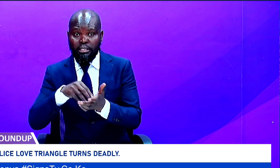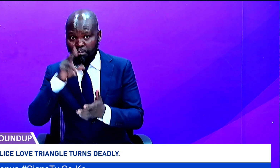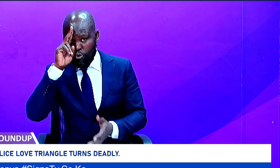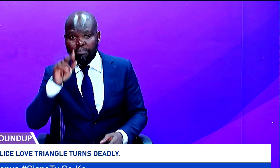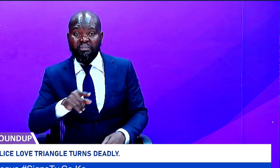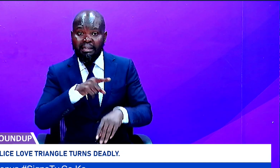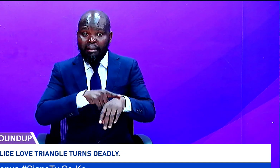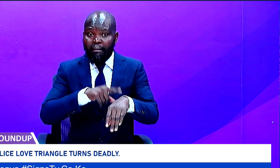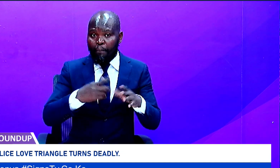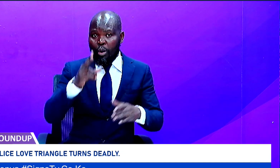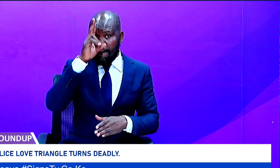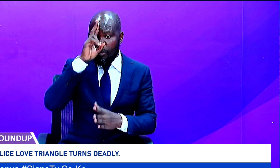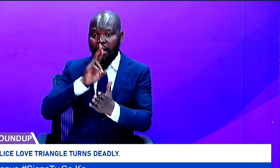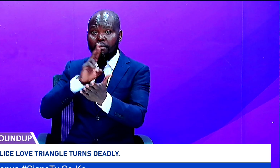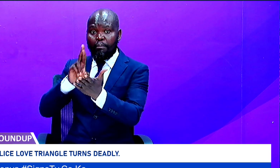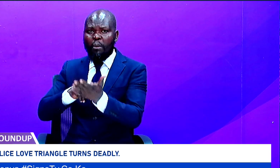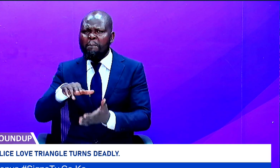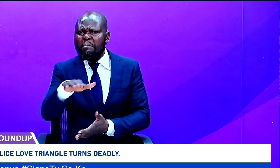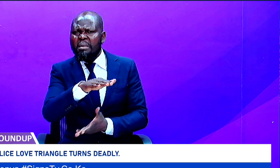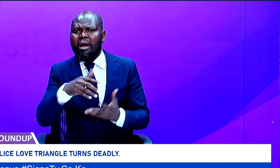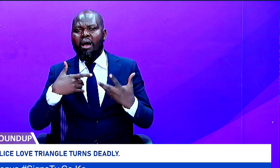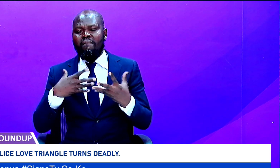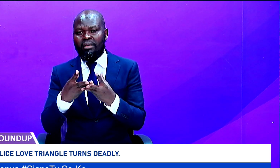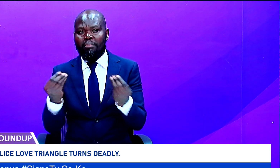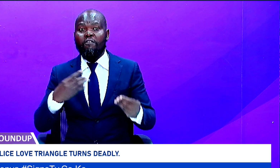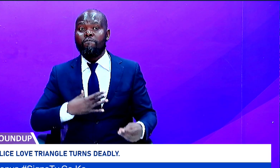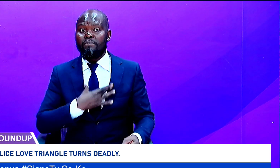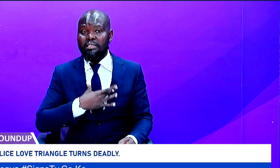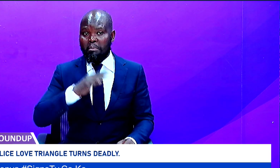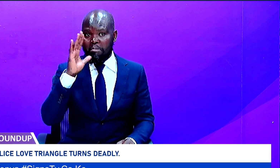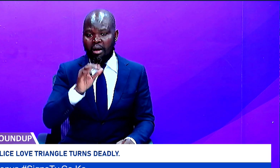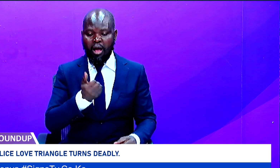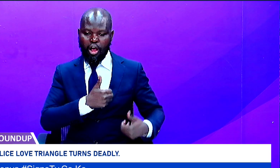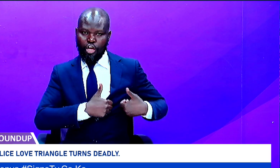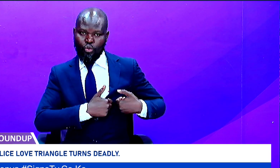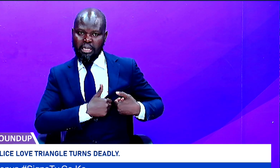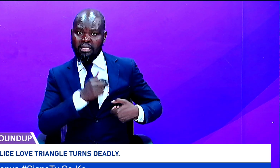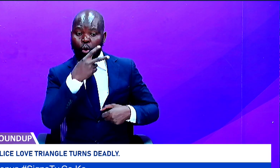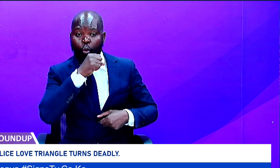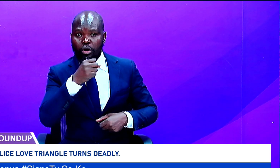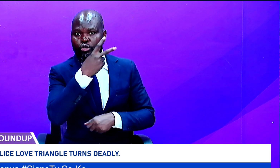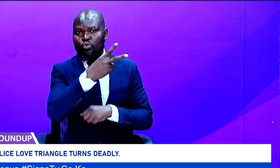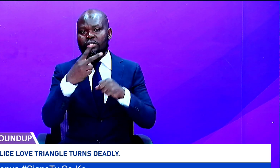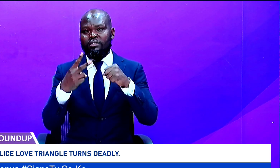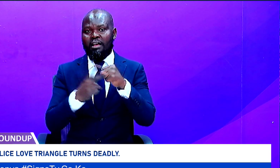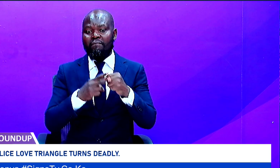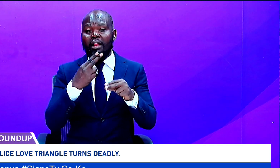visit his girlfriend, who's 27 years old, Irene Wavinya Nzioka, at her apartment when Sergeant